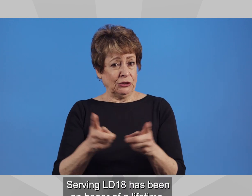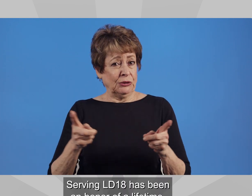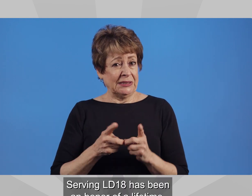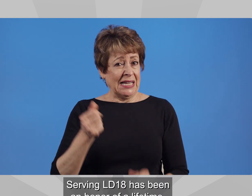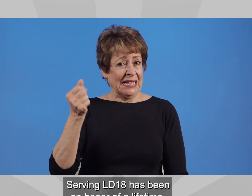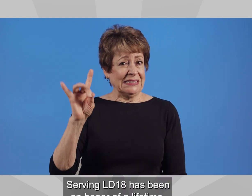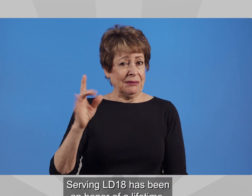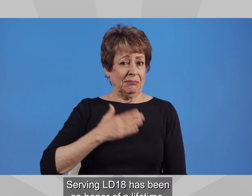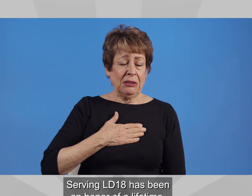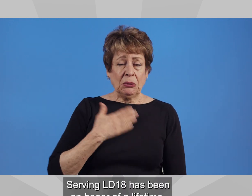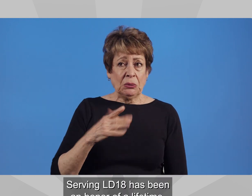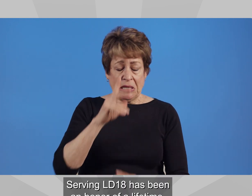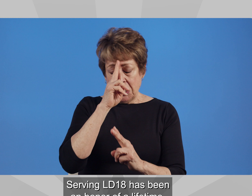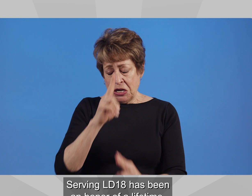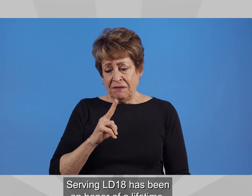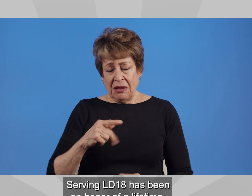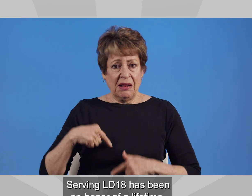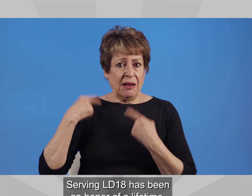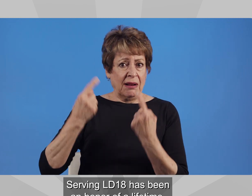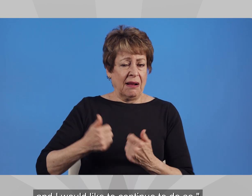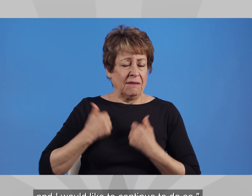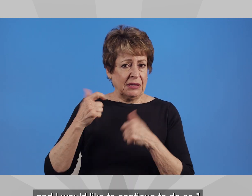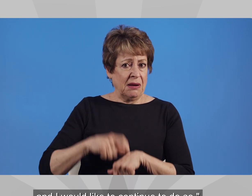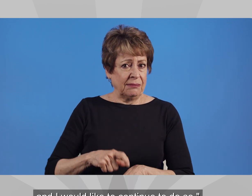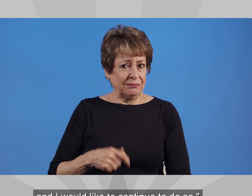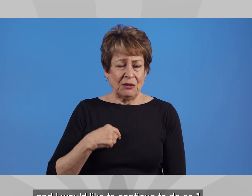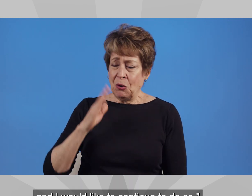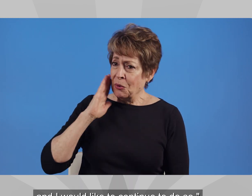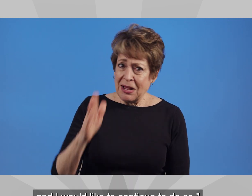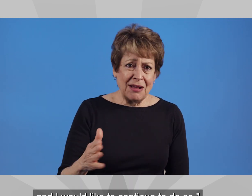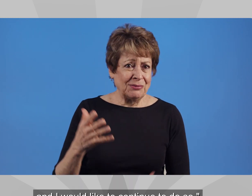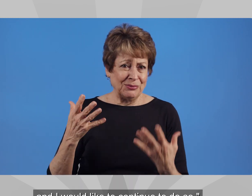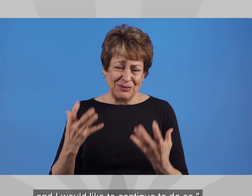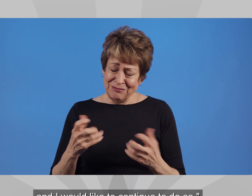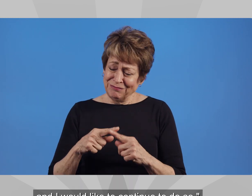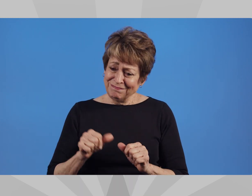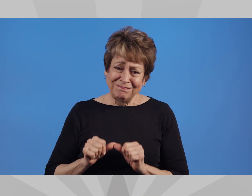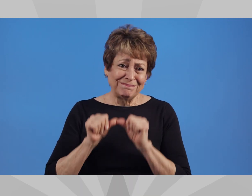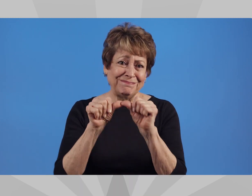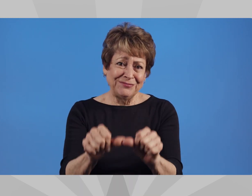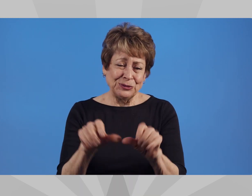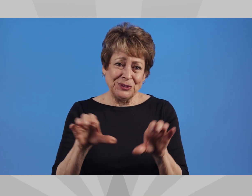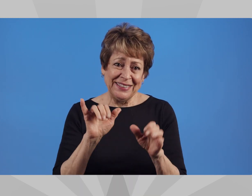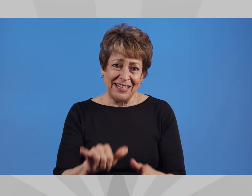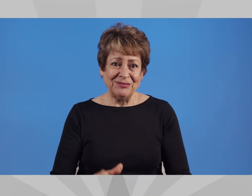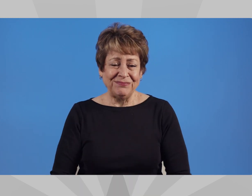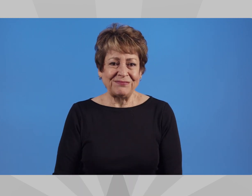Serving LD 18 has been an honor of a lifetime, and I would like to continue to do so.